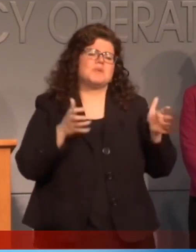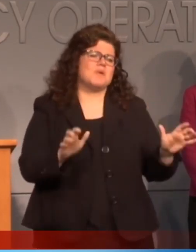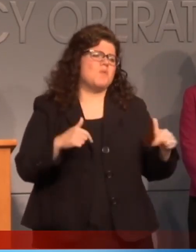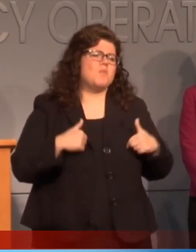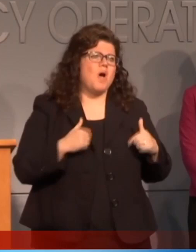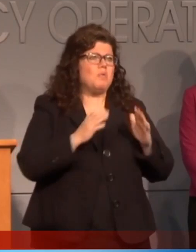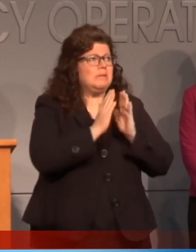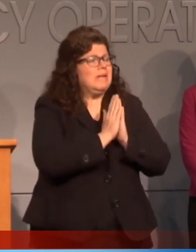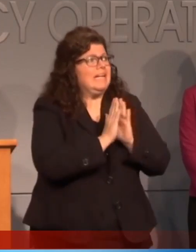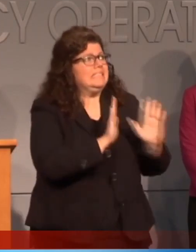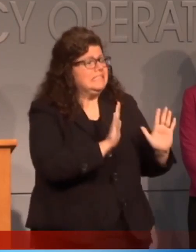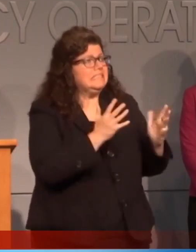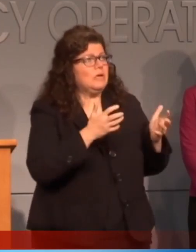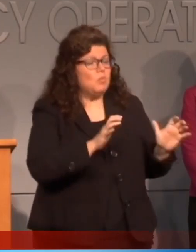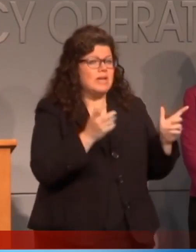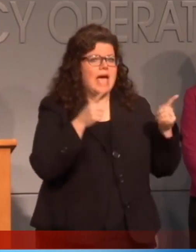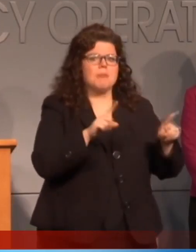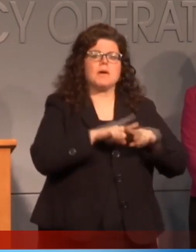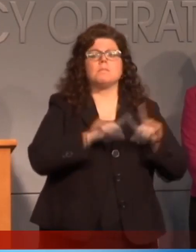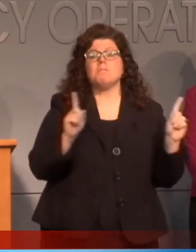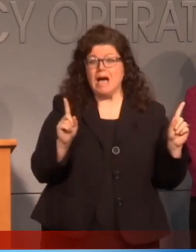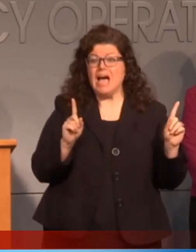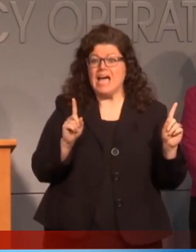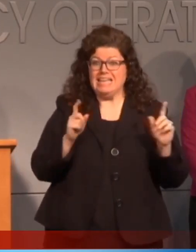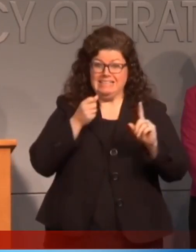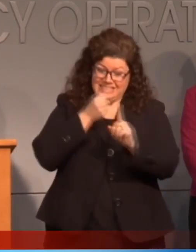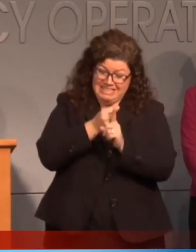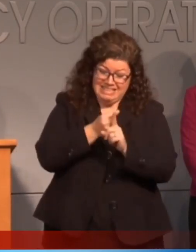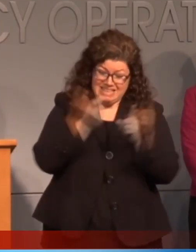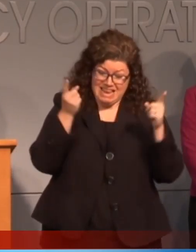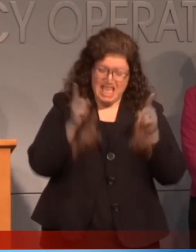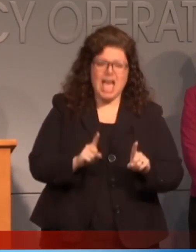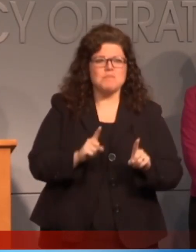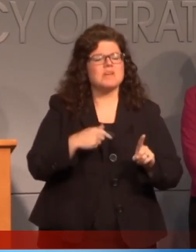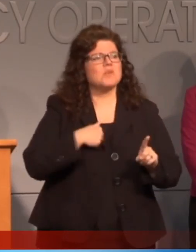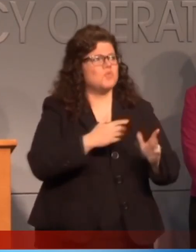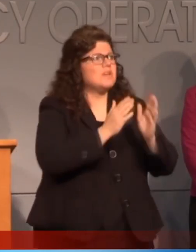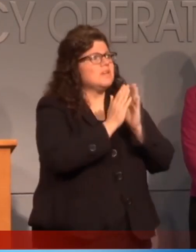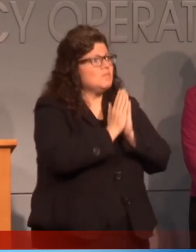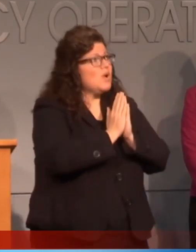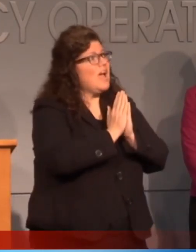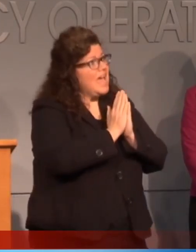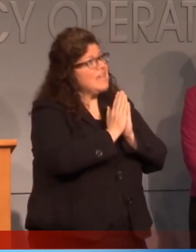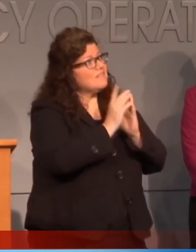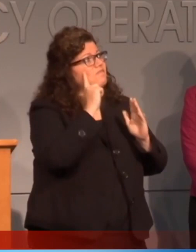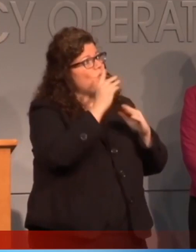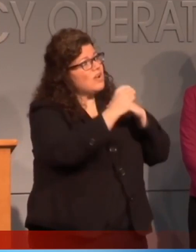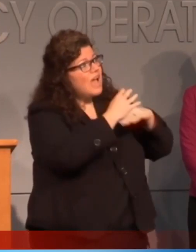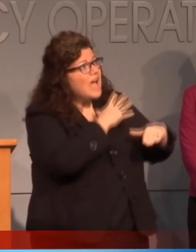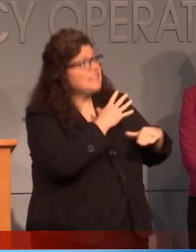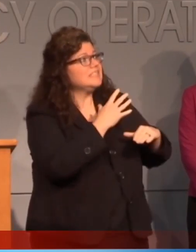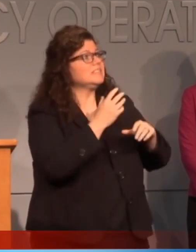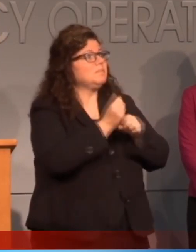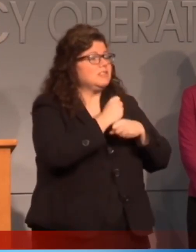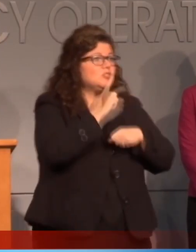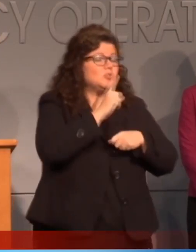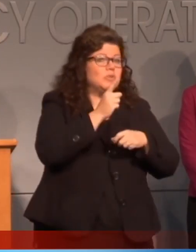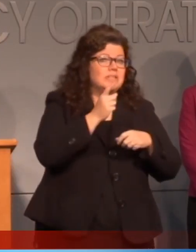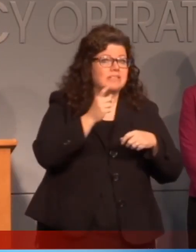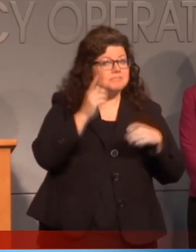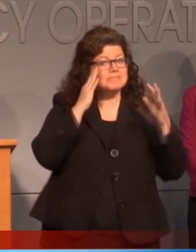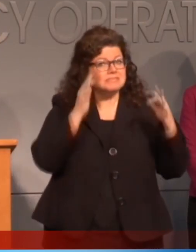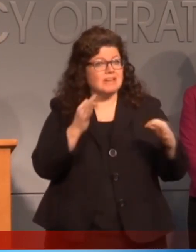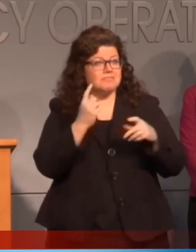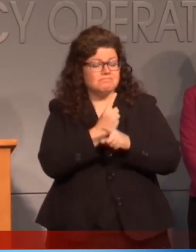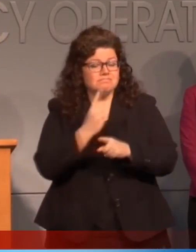come, we pray for the wisdom and courage to make the right calls. We have to work to